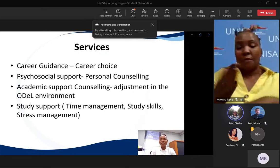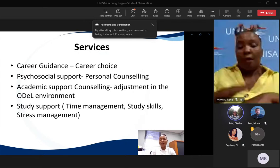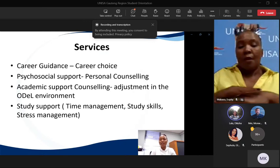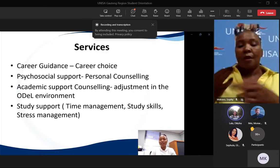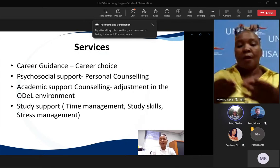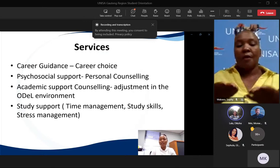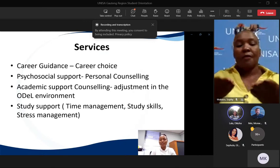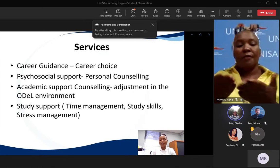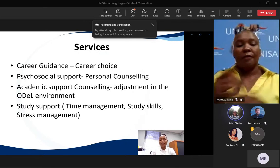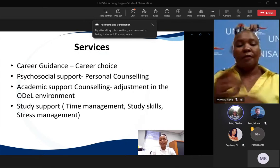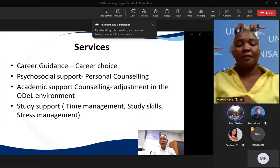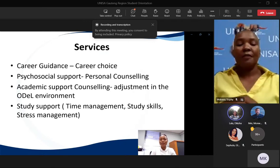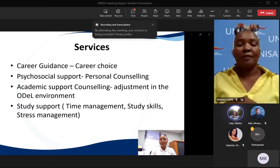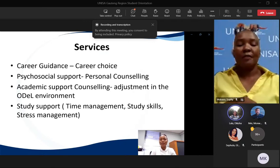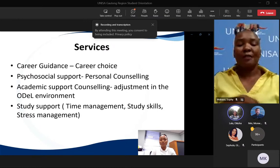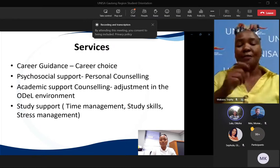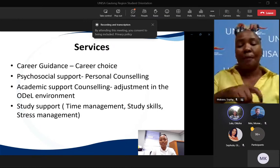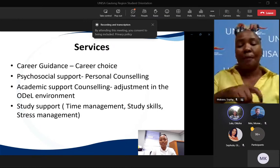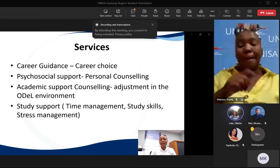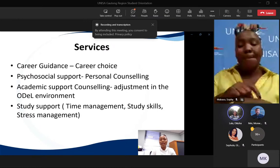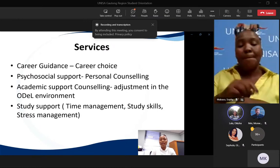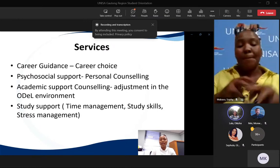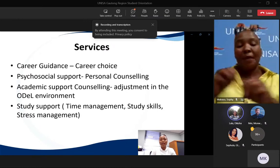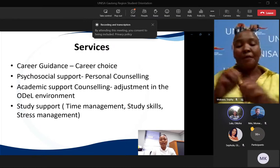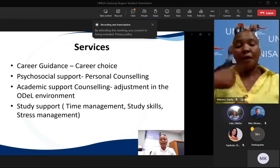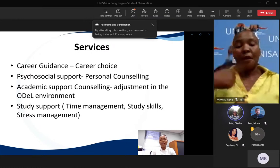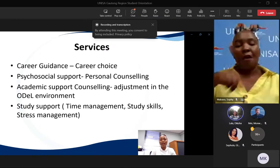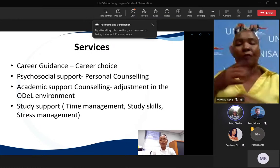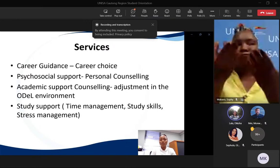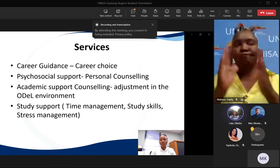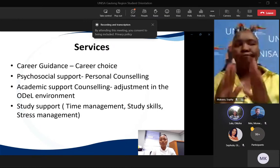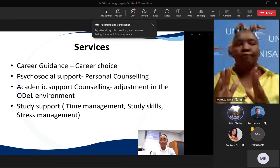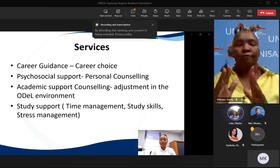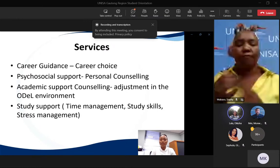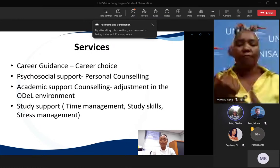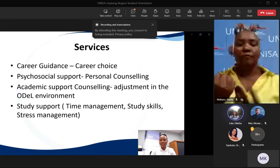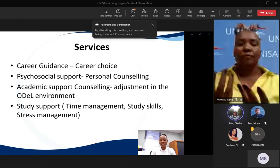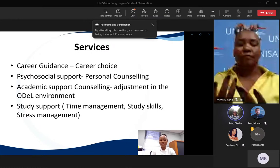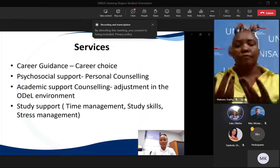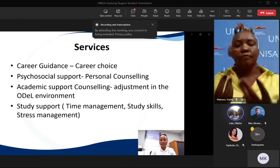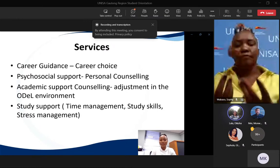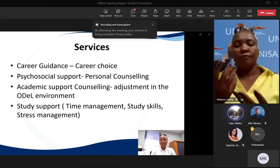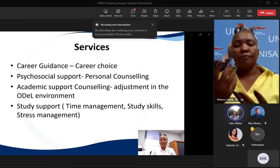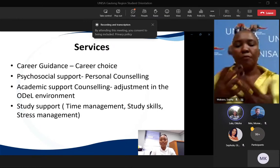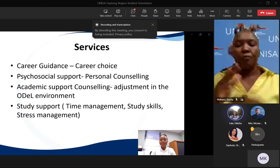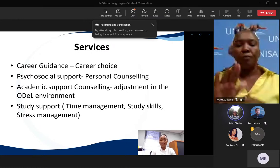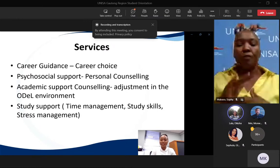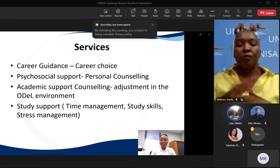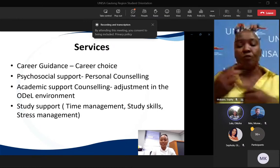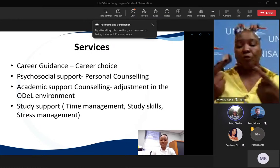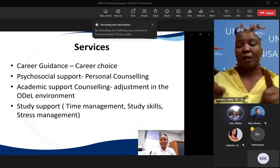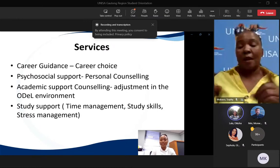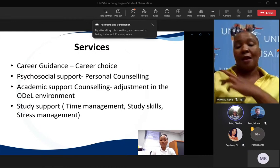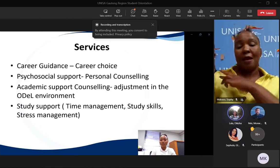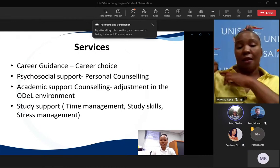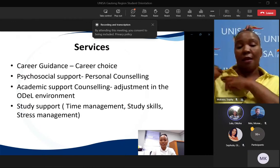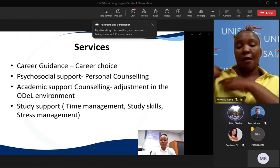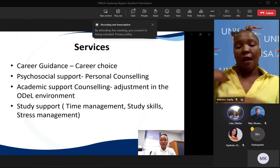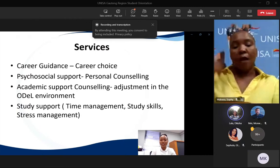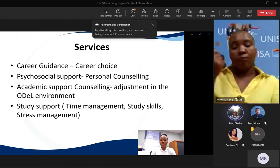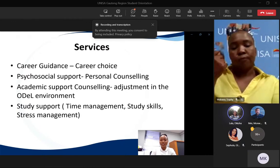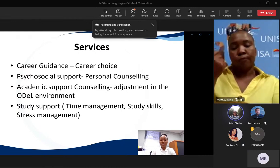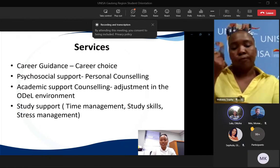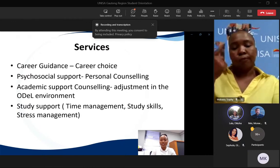time management of course we understand that our students uh because of the various responsibilities as we understand that